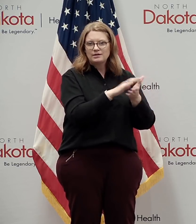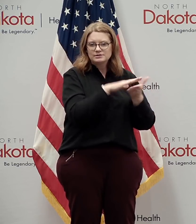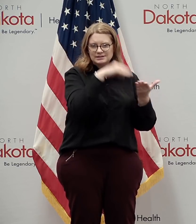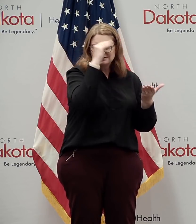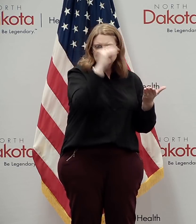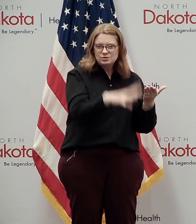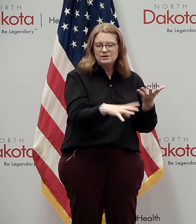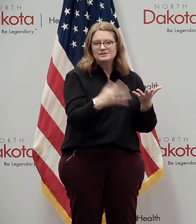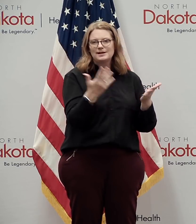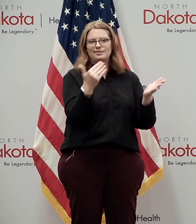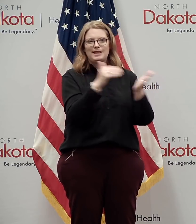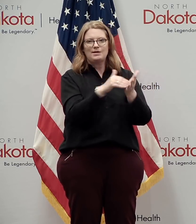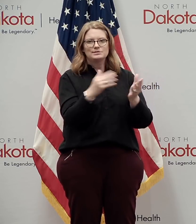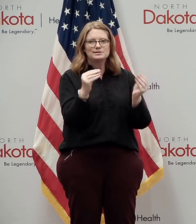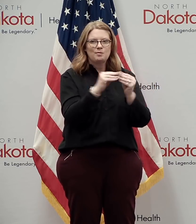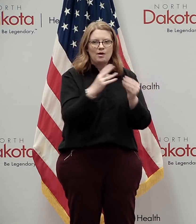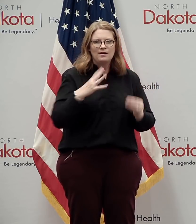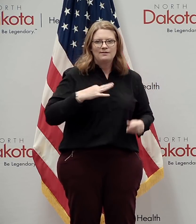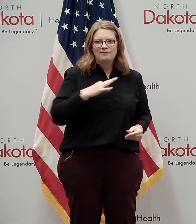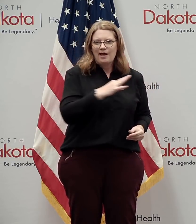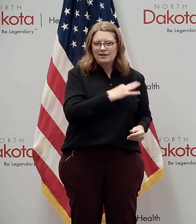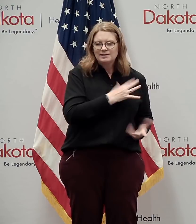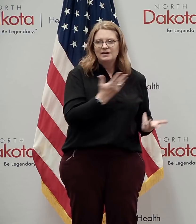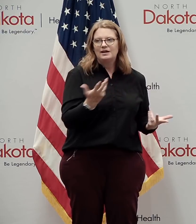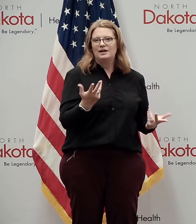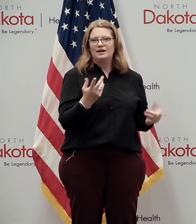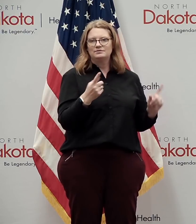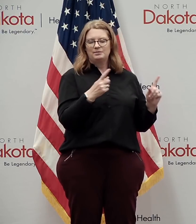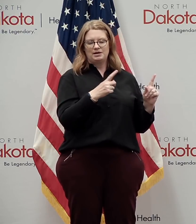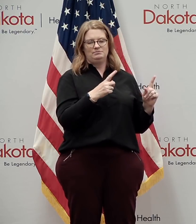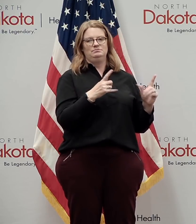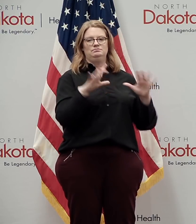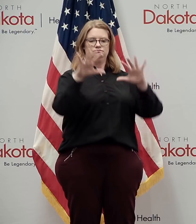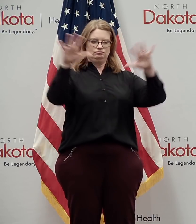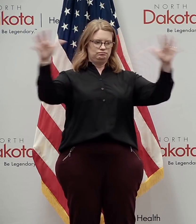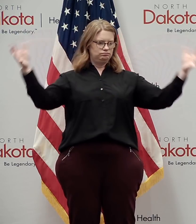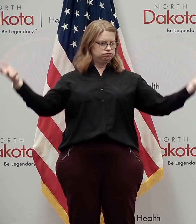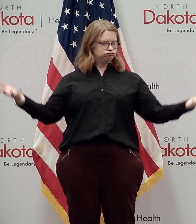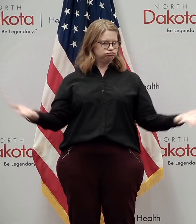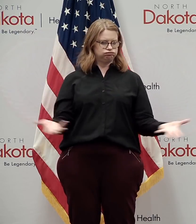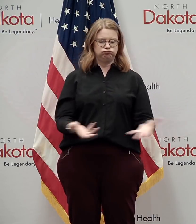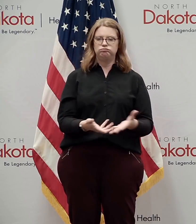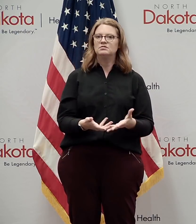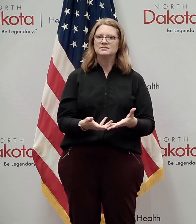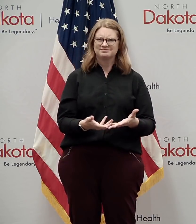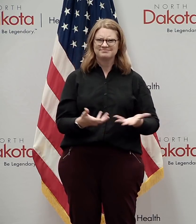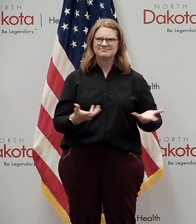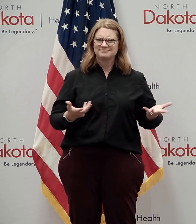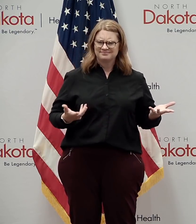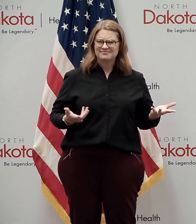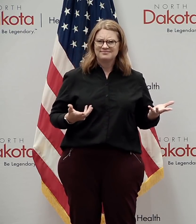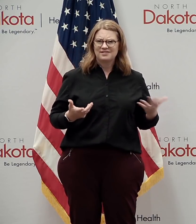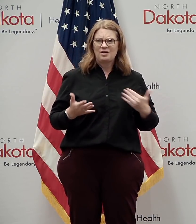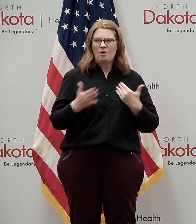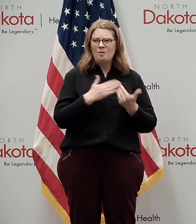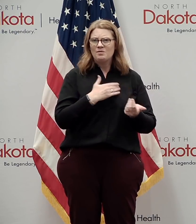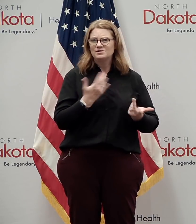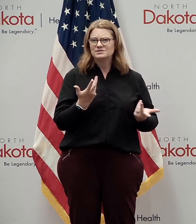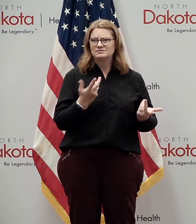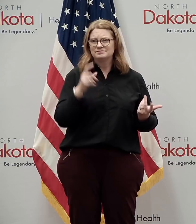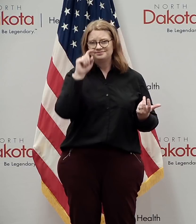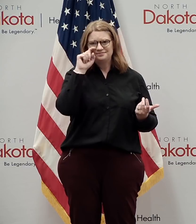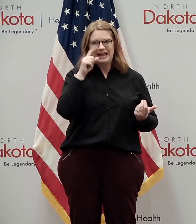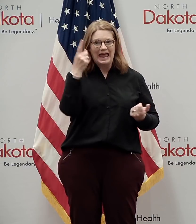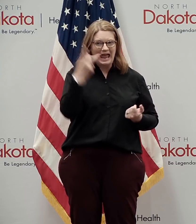thousands more that are in faculty, and then each one of those individuals has a family. Pretty soon you're up to close